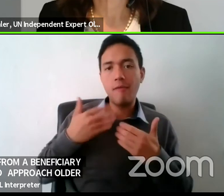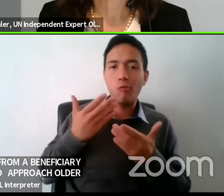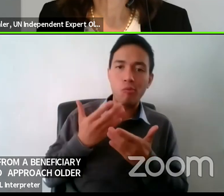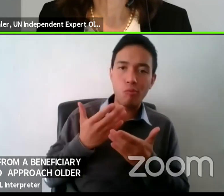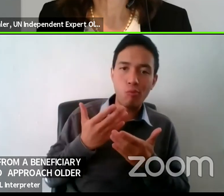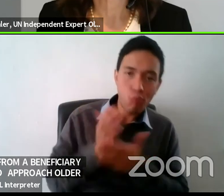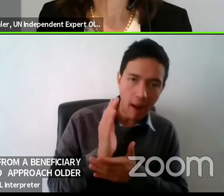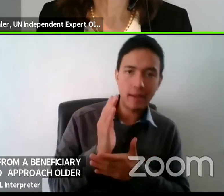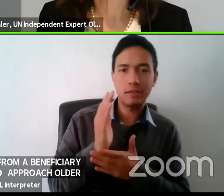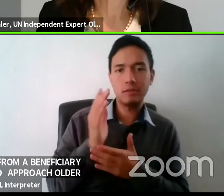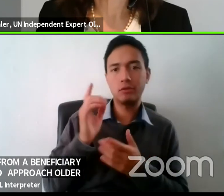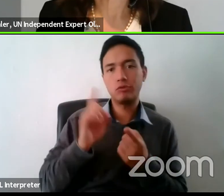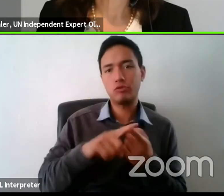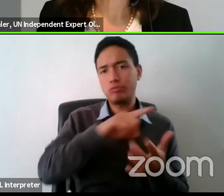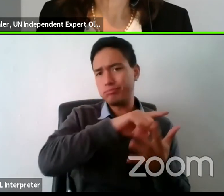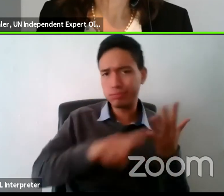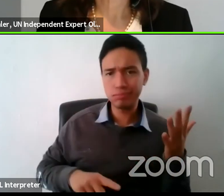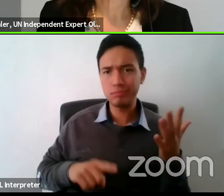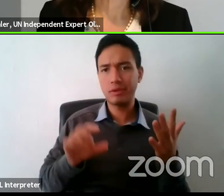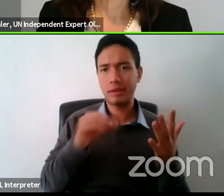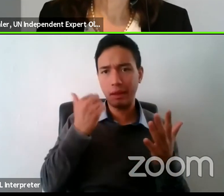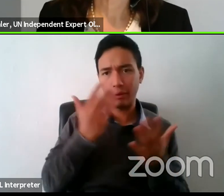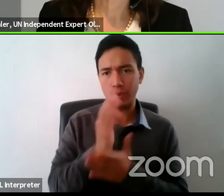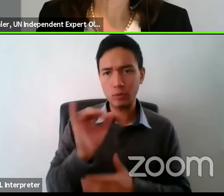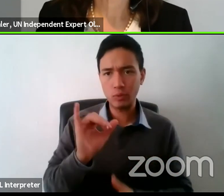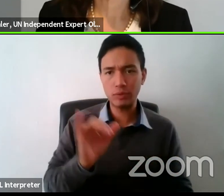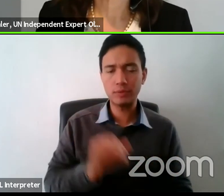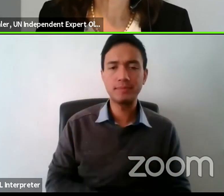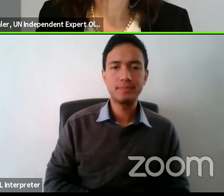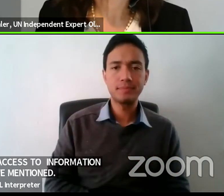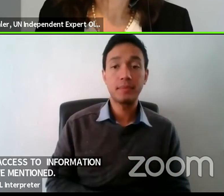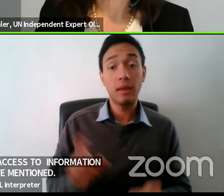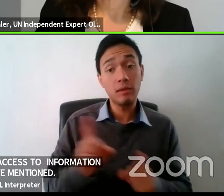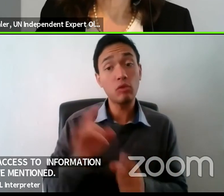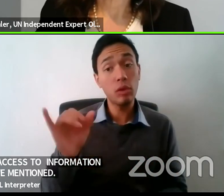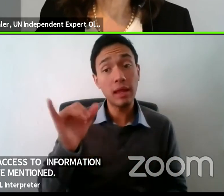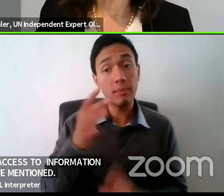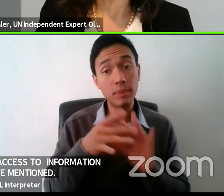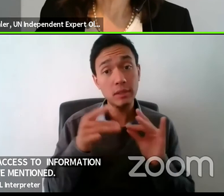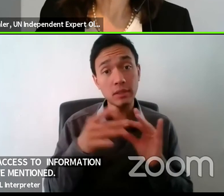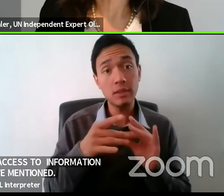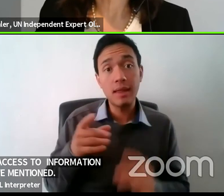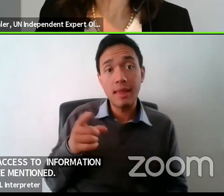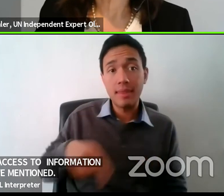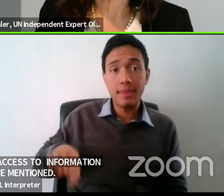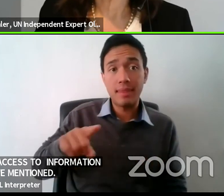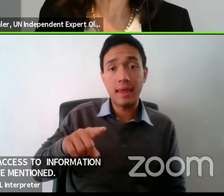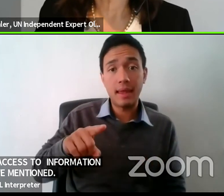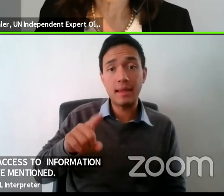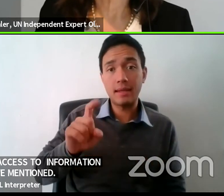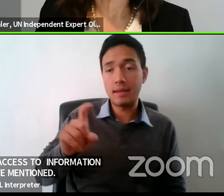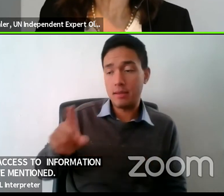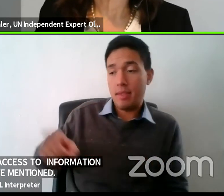which were already mentioned. And it's also, as I said, they need to be included in